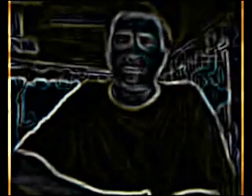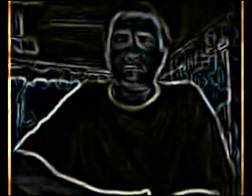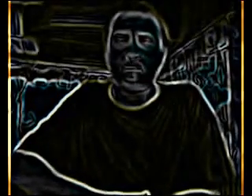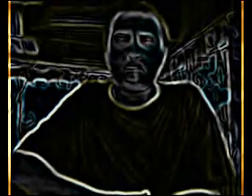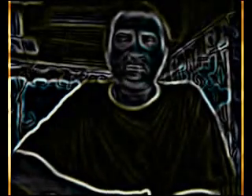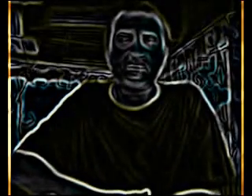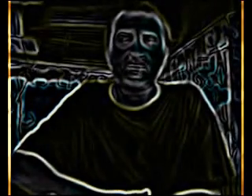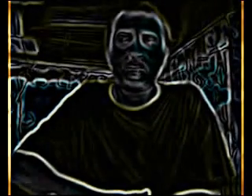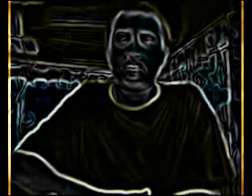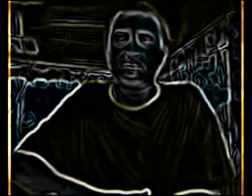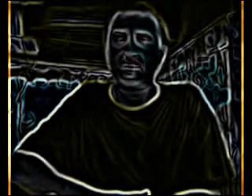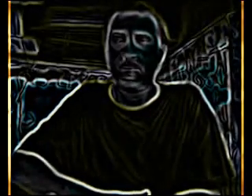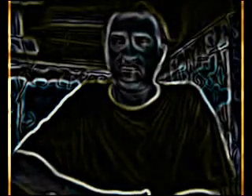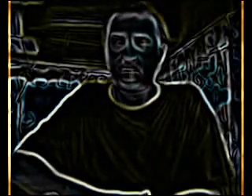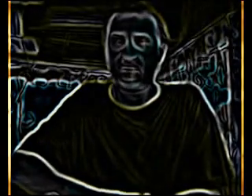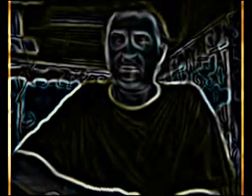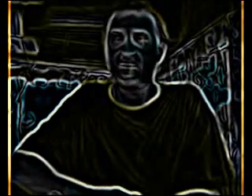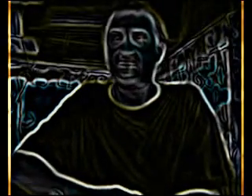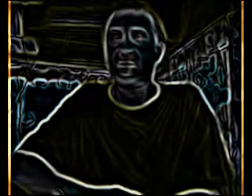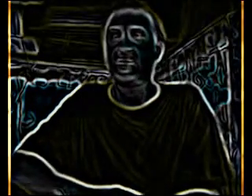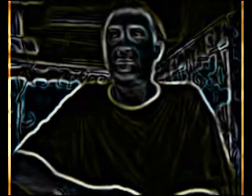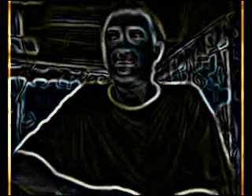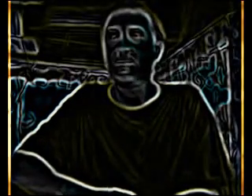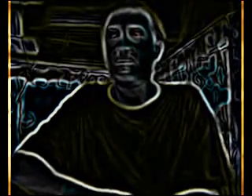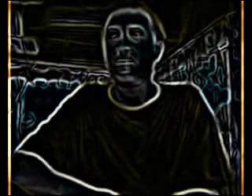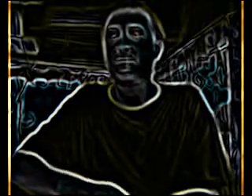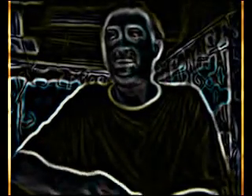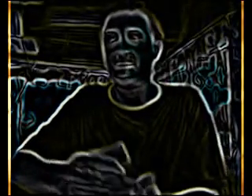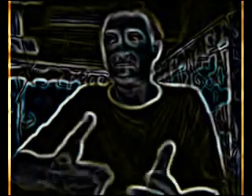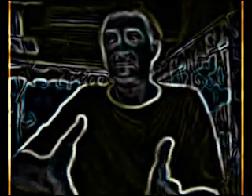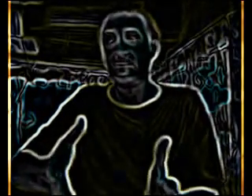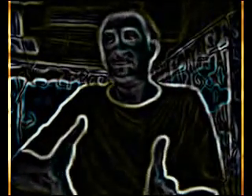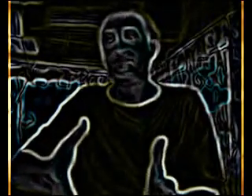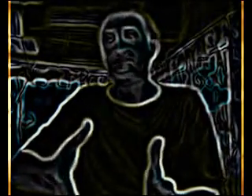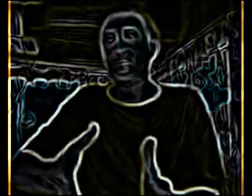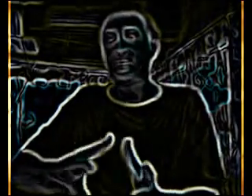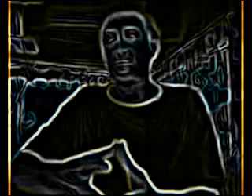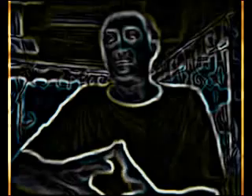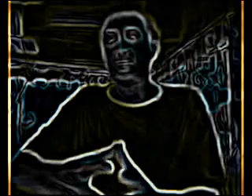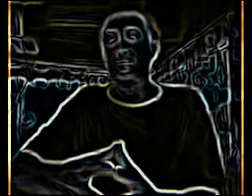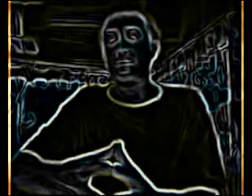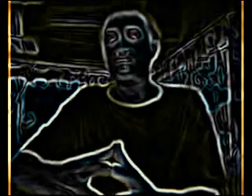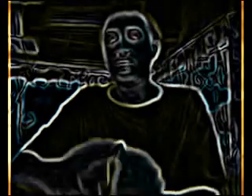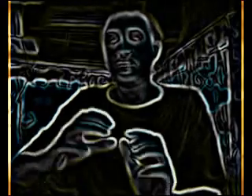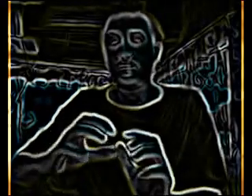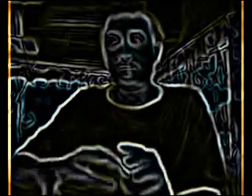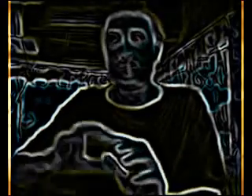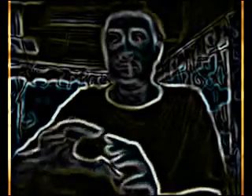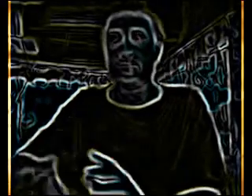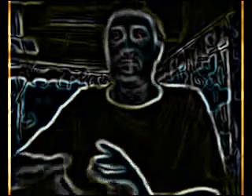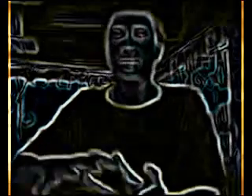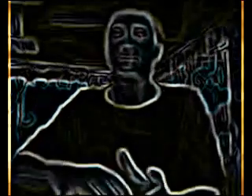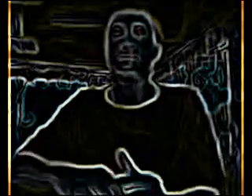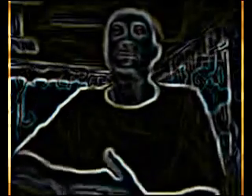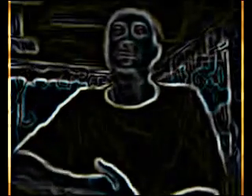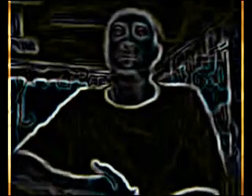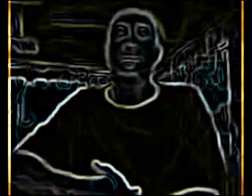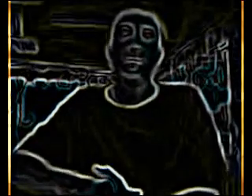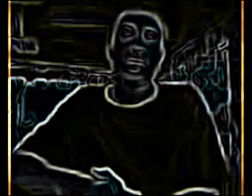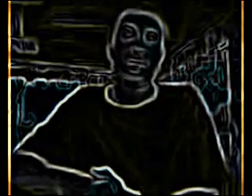from Prestonsburg said the budget was an education statement by the House. So they want to fully fund education. And